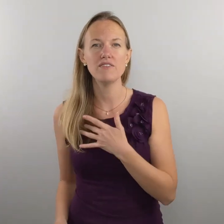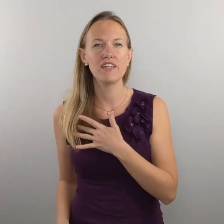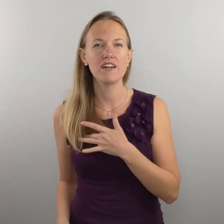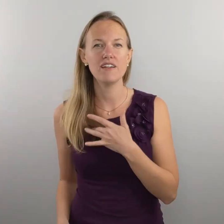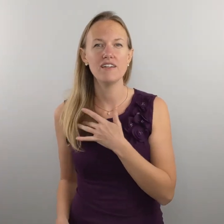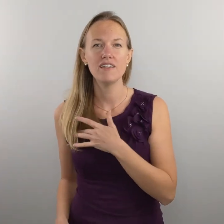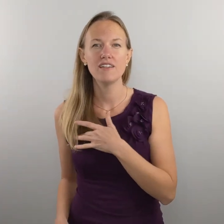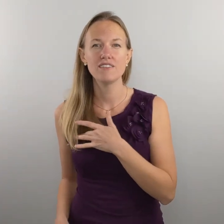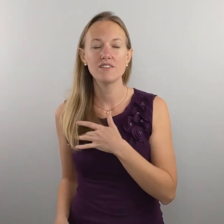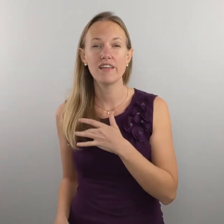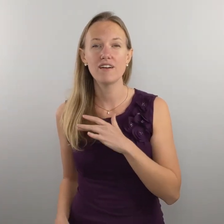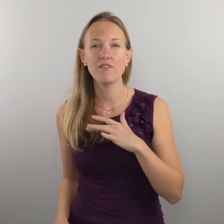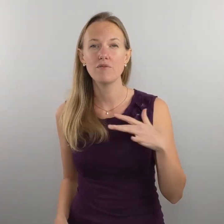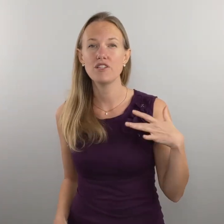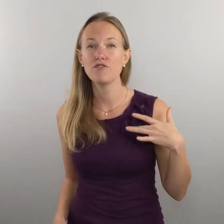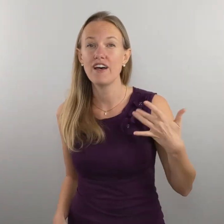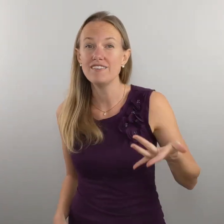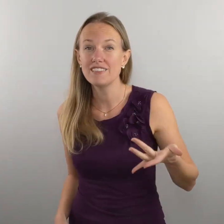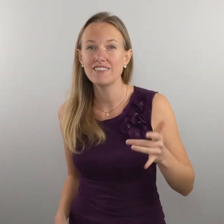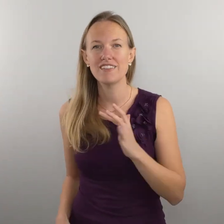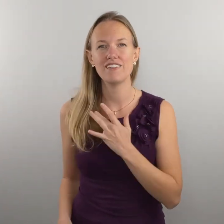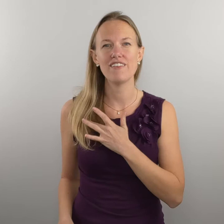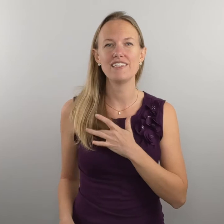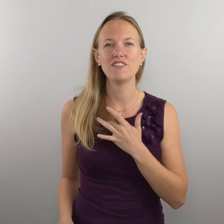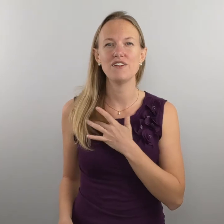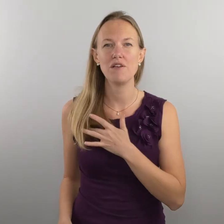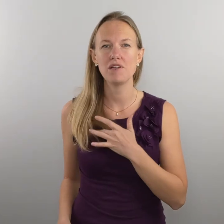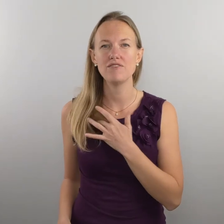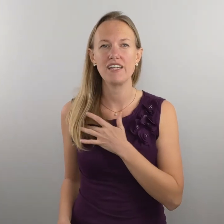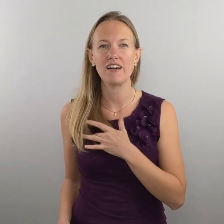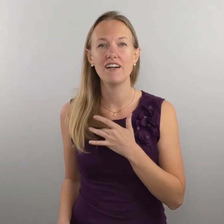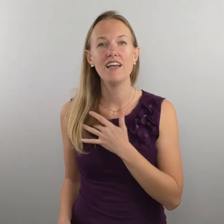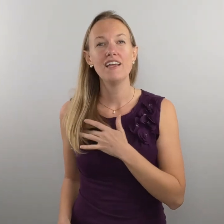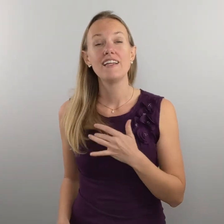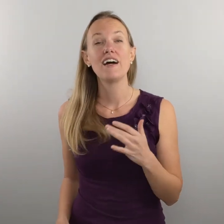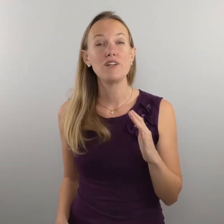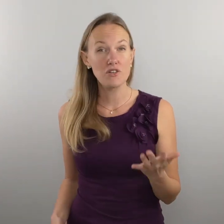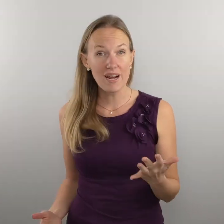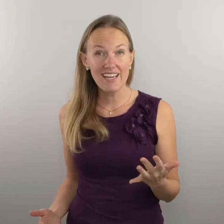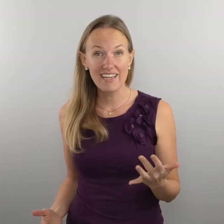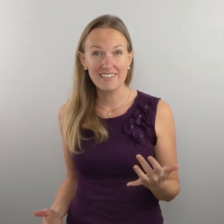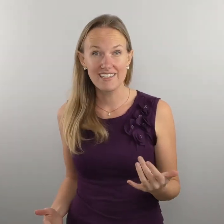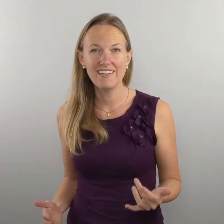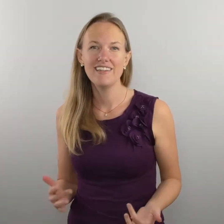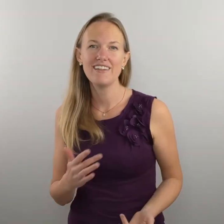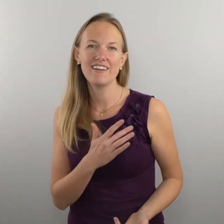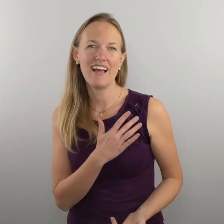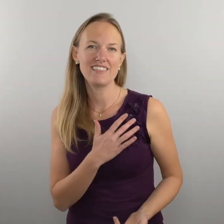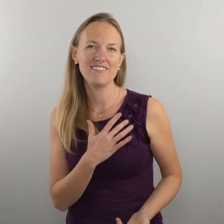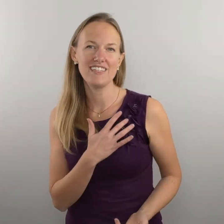finger. So later on when we do felt, you're going to know that too. Okay, middle finger. Now, when you're right-handed, you're gonna actually realize